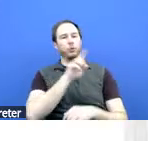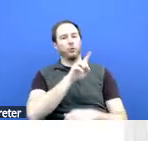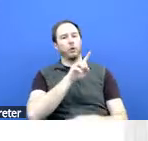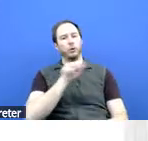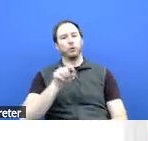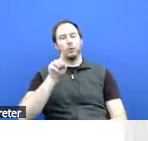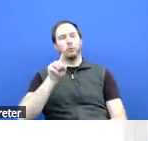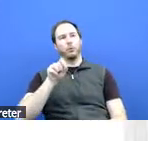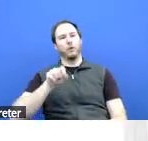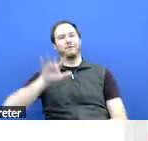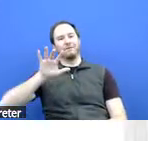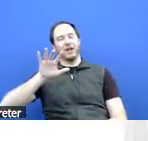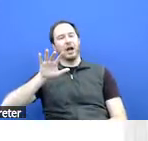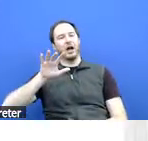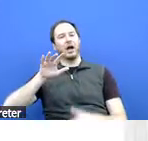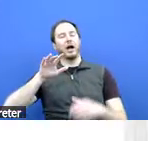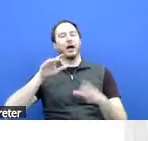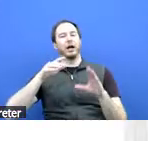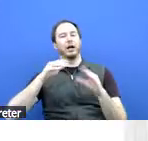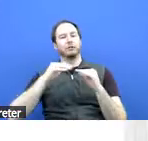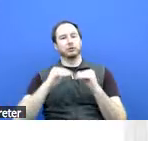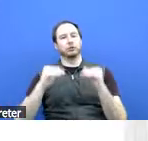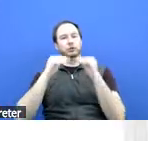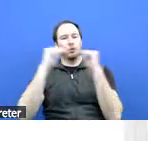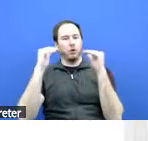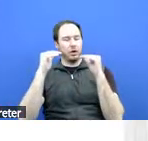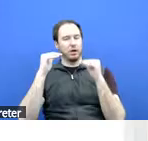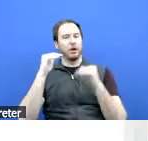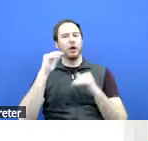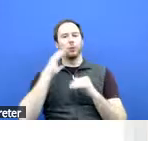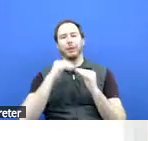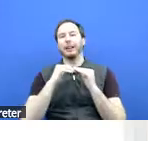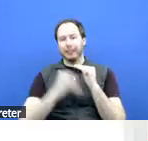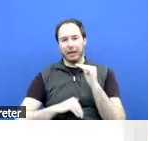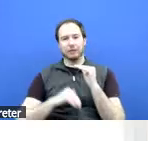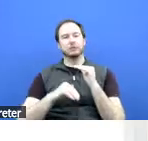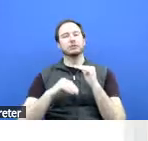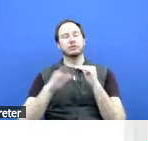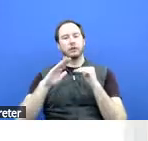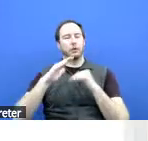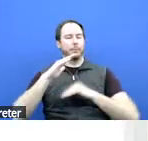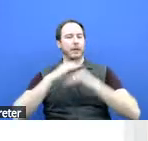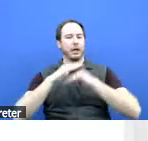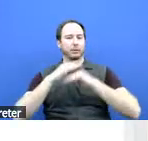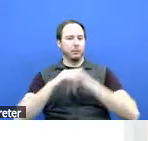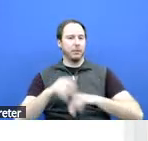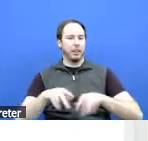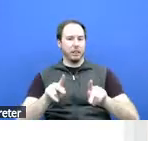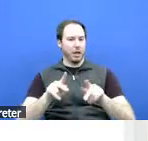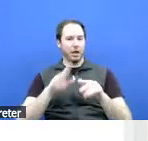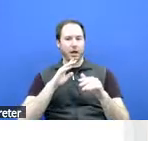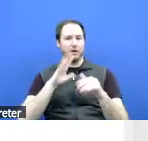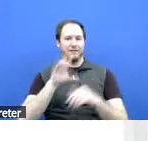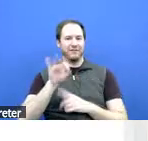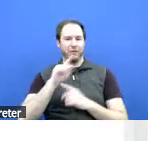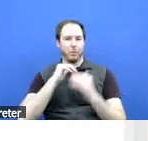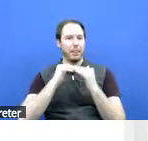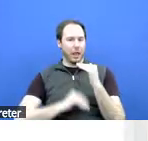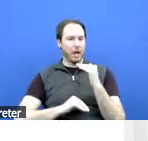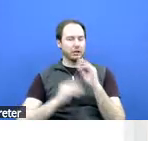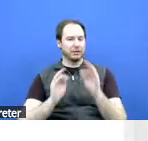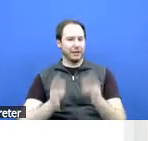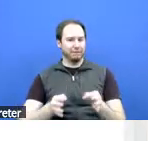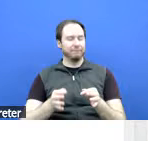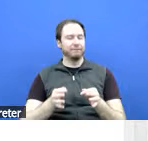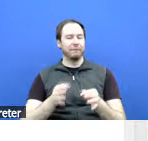1.5 stories in height, and it definitely will be less than the maximum allowed building height of 50 feet